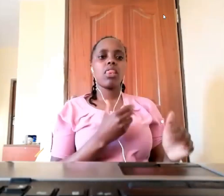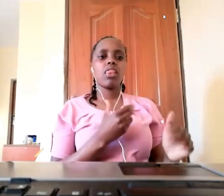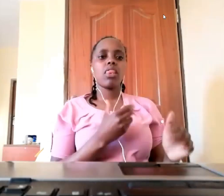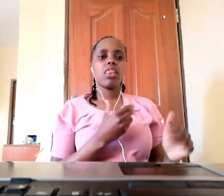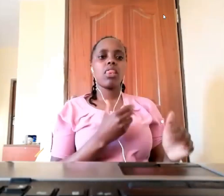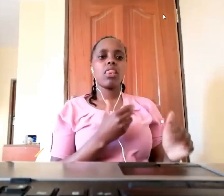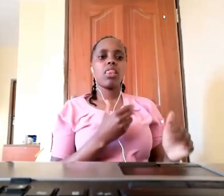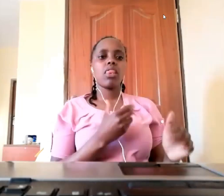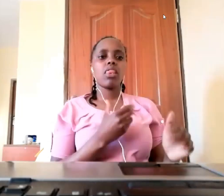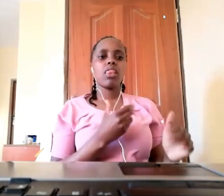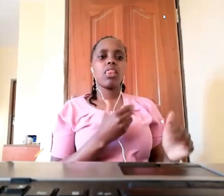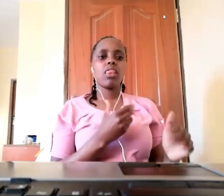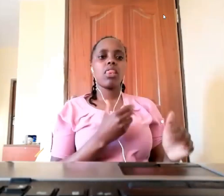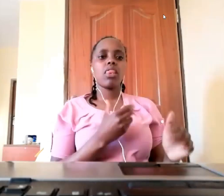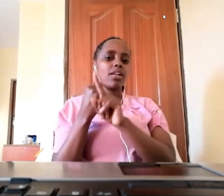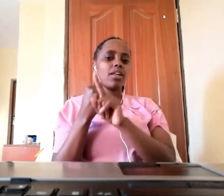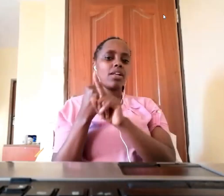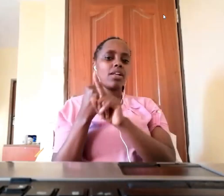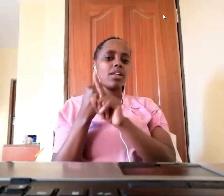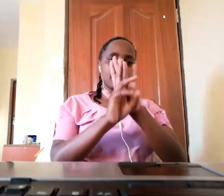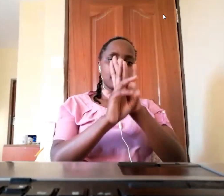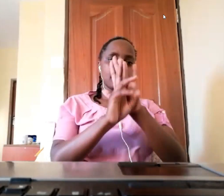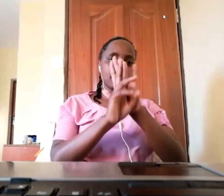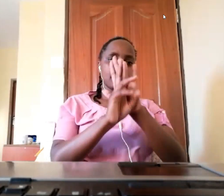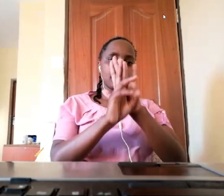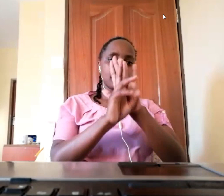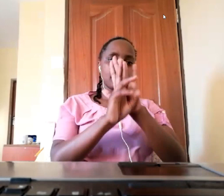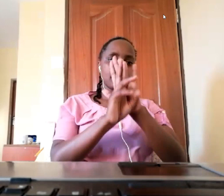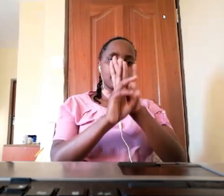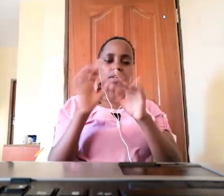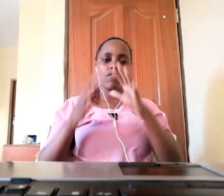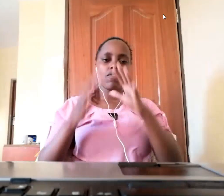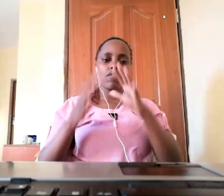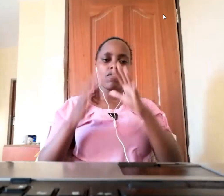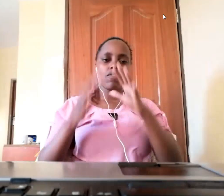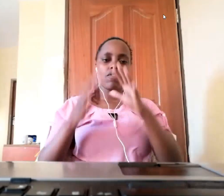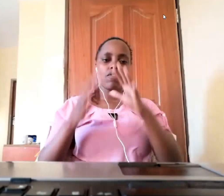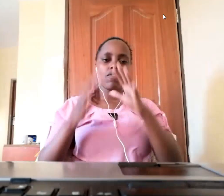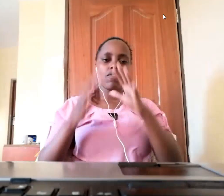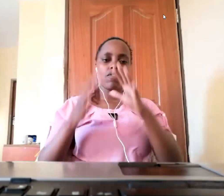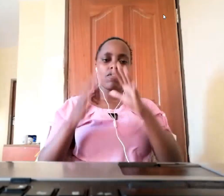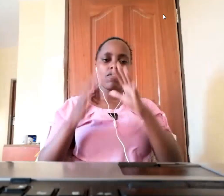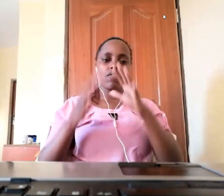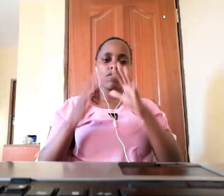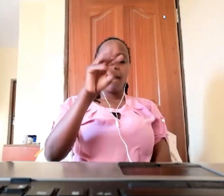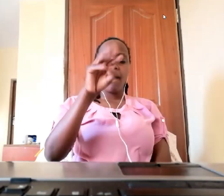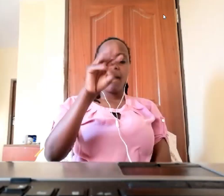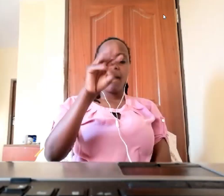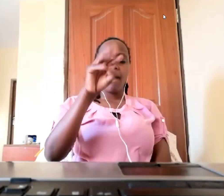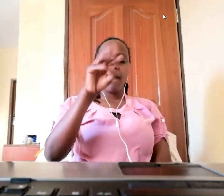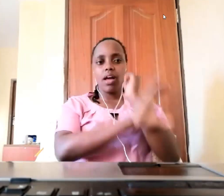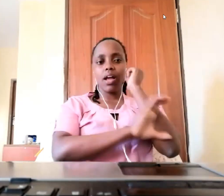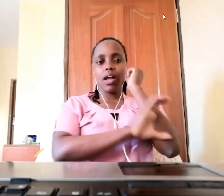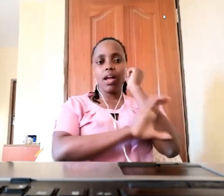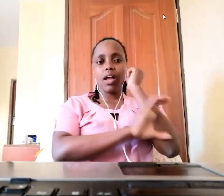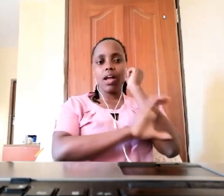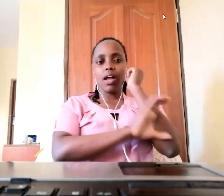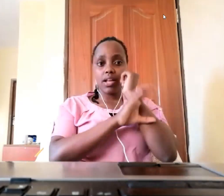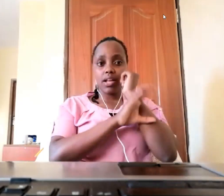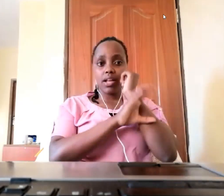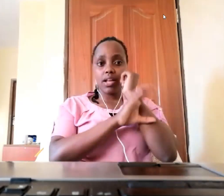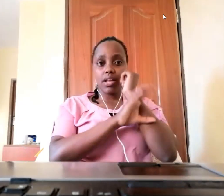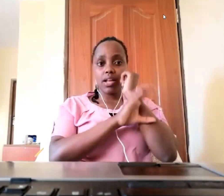of Experts in different forums. Representatives from the Ministry of Justice, particularly from Gambia, and other countries were present,